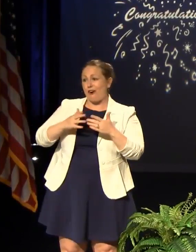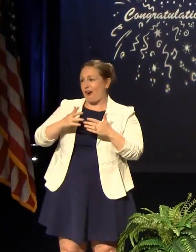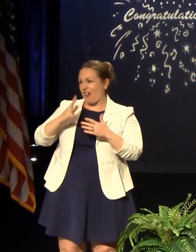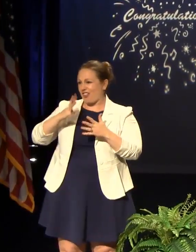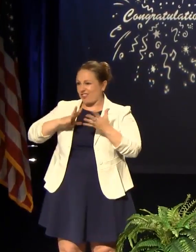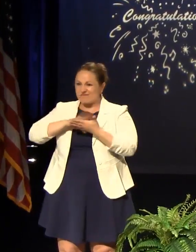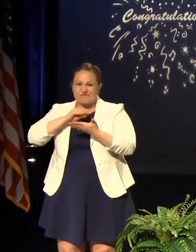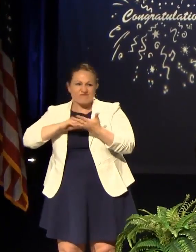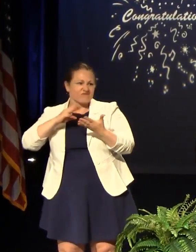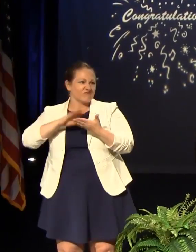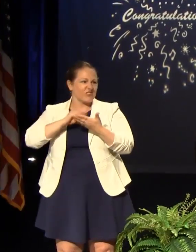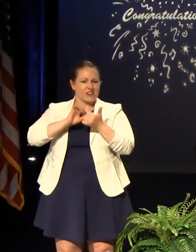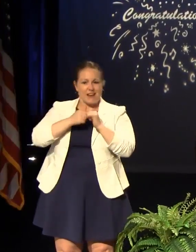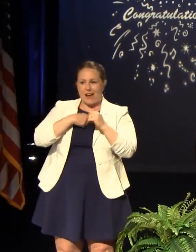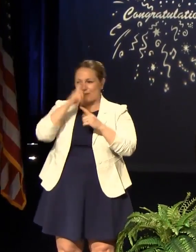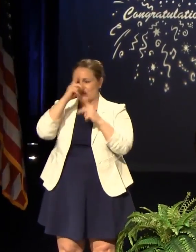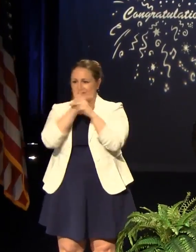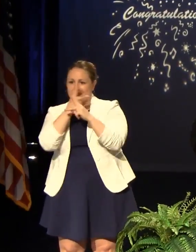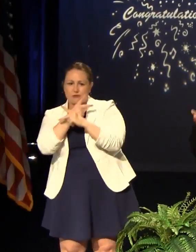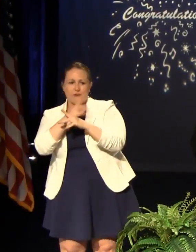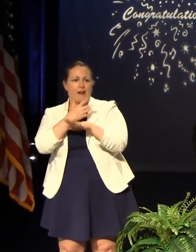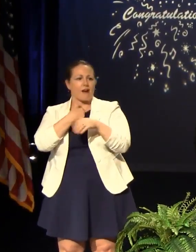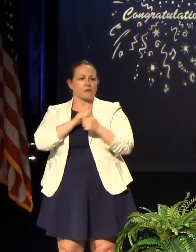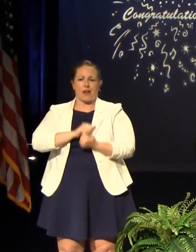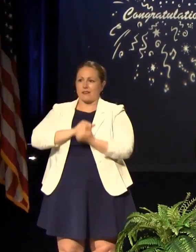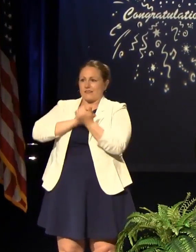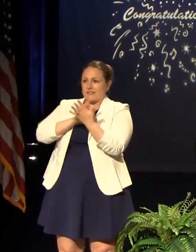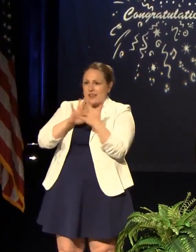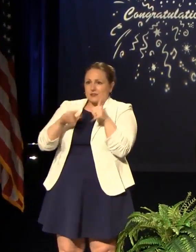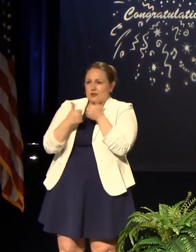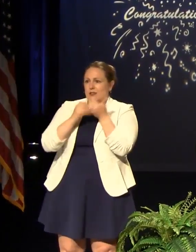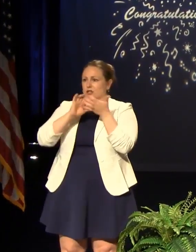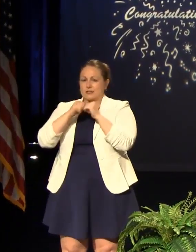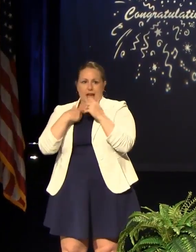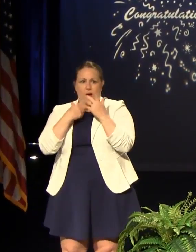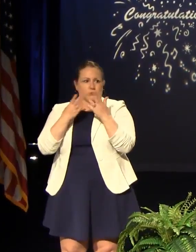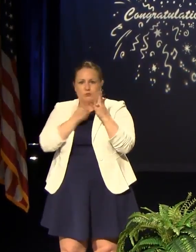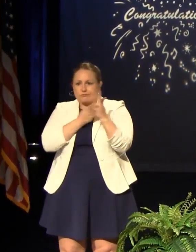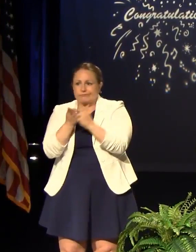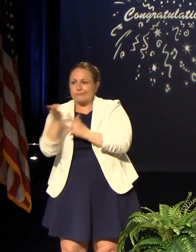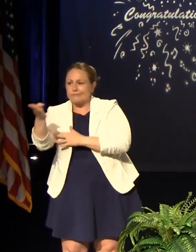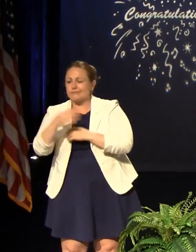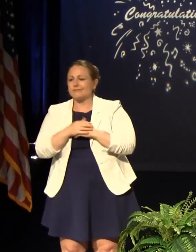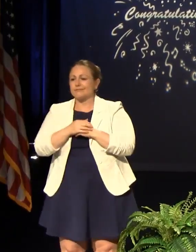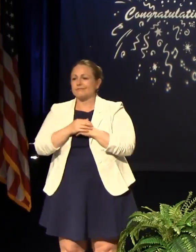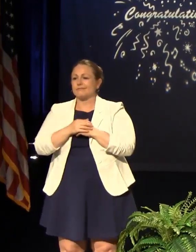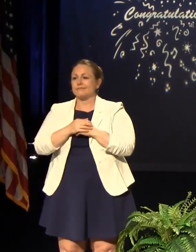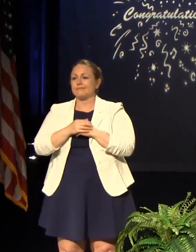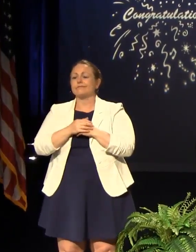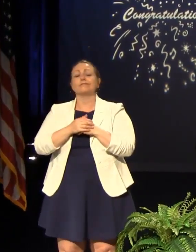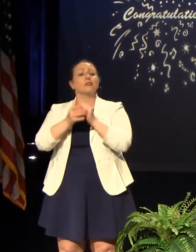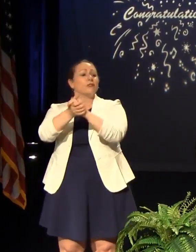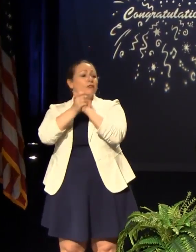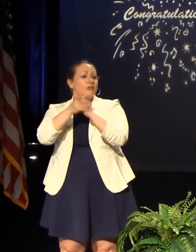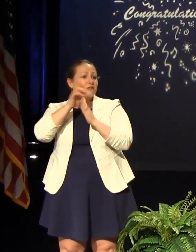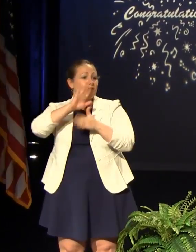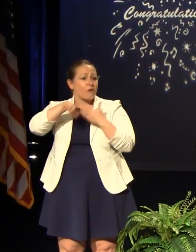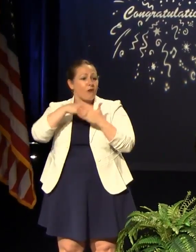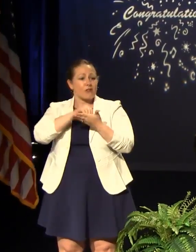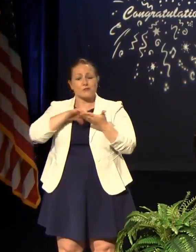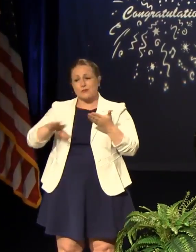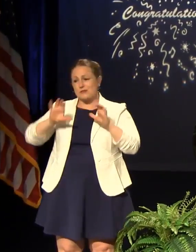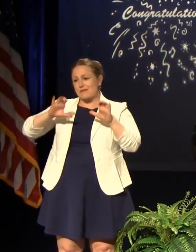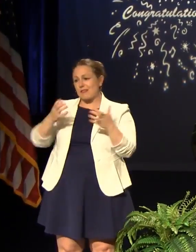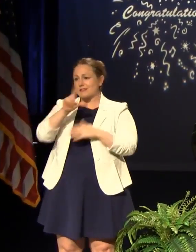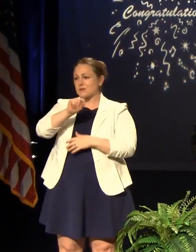deal with the challenges of life as it stands today. So as we move forward, congratulations to all the students of the class of